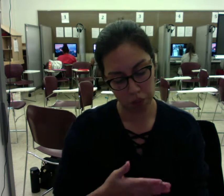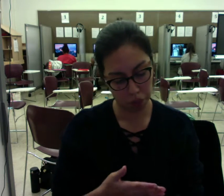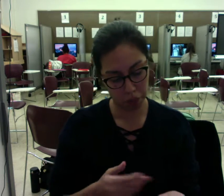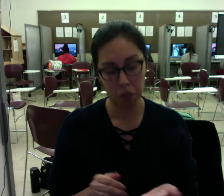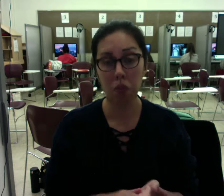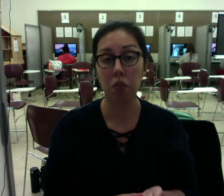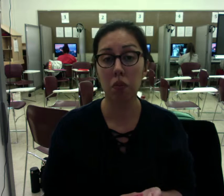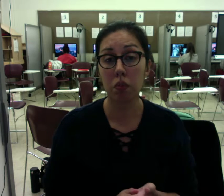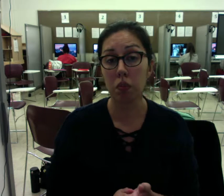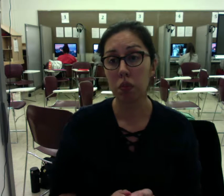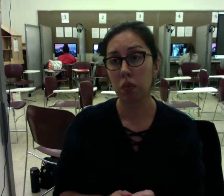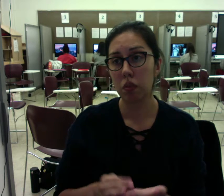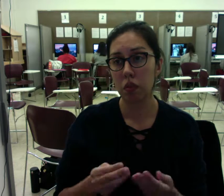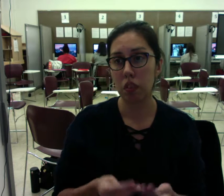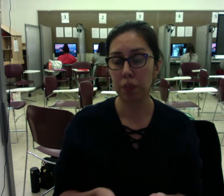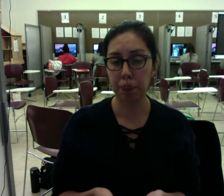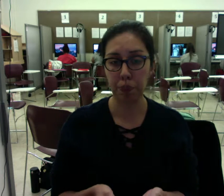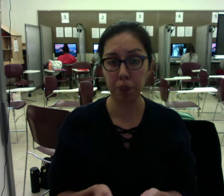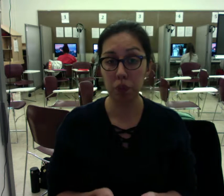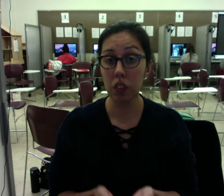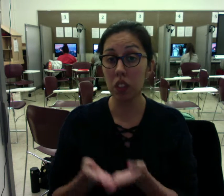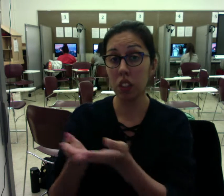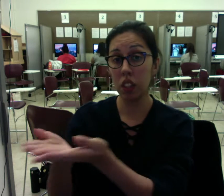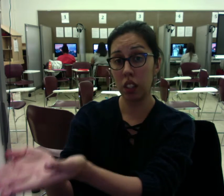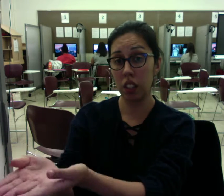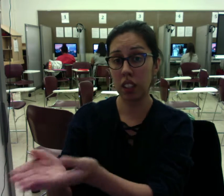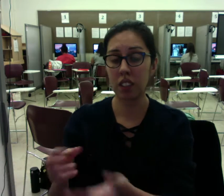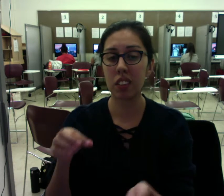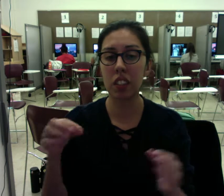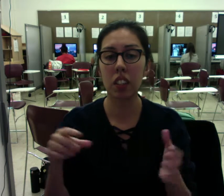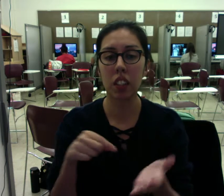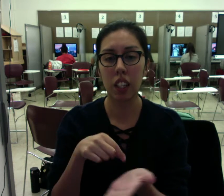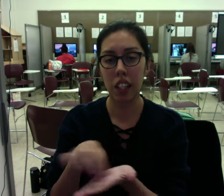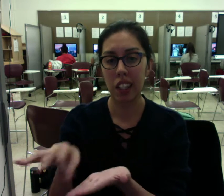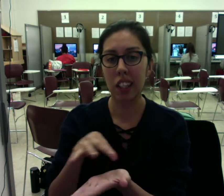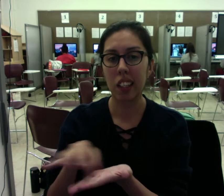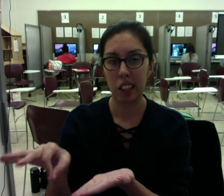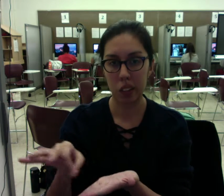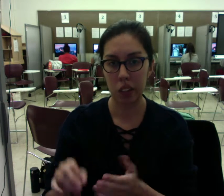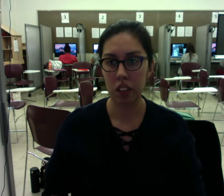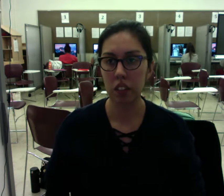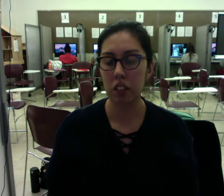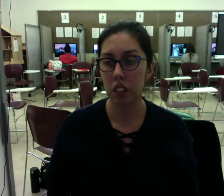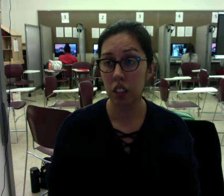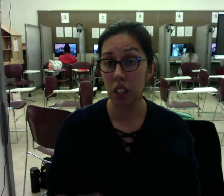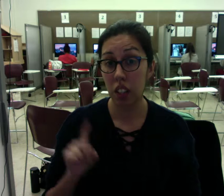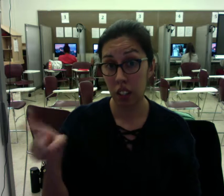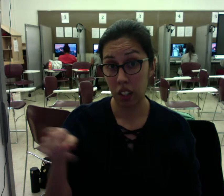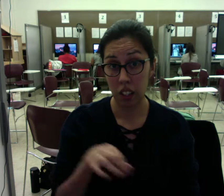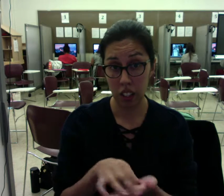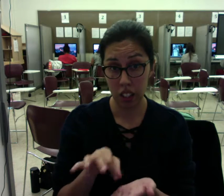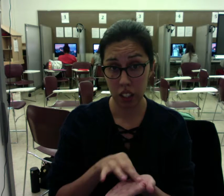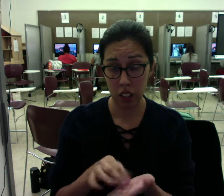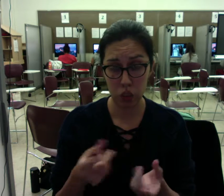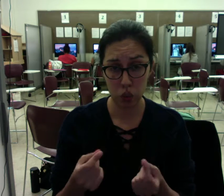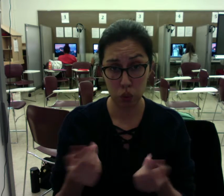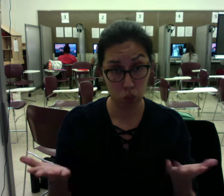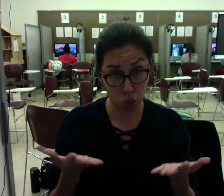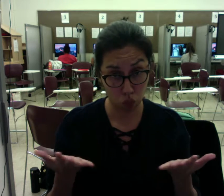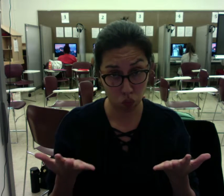the time card gets submitted into the accounting department. Now, what the accounting department does at this point is they take the card and then they pull